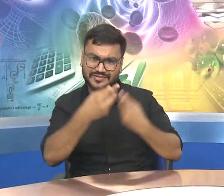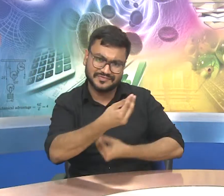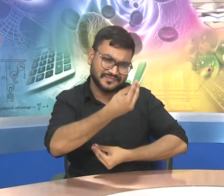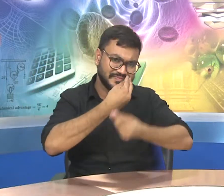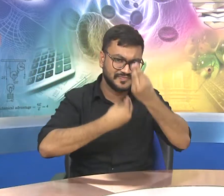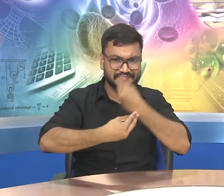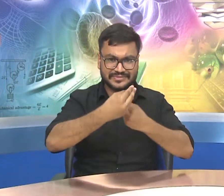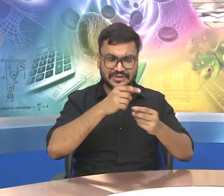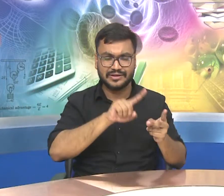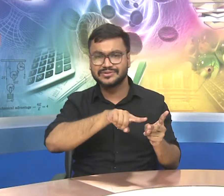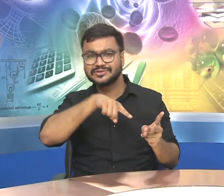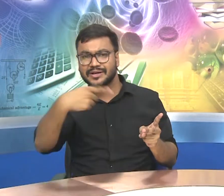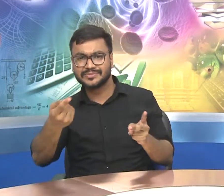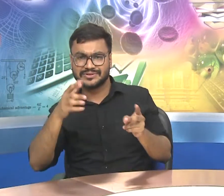ecosystem.